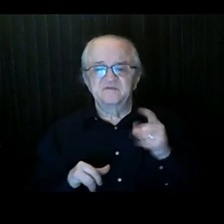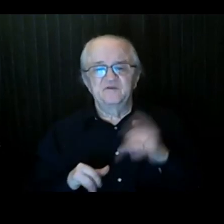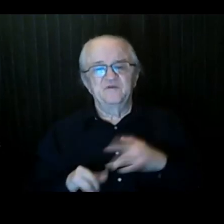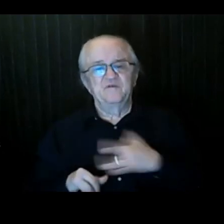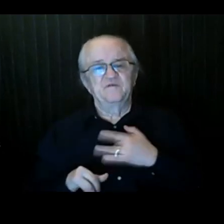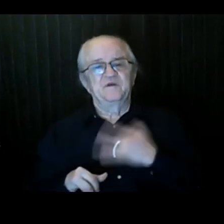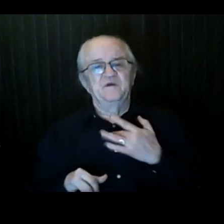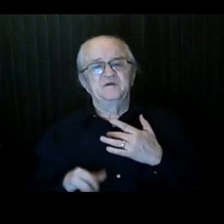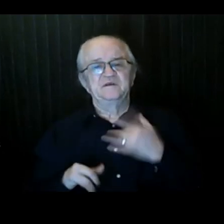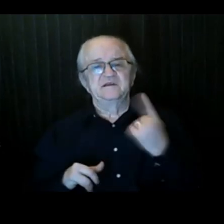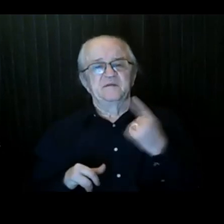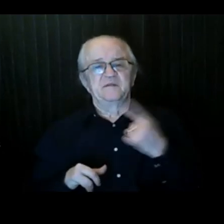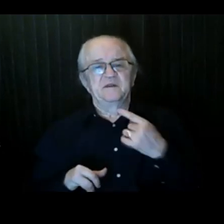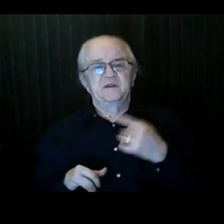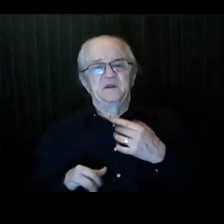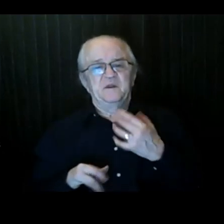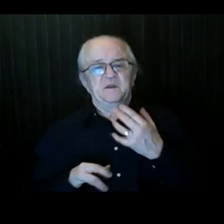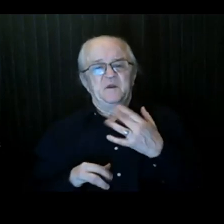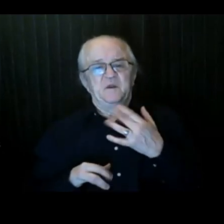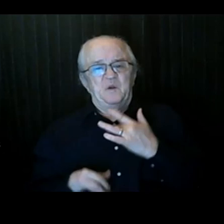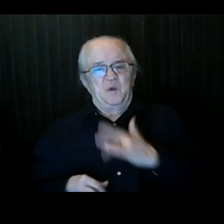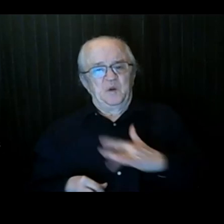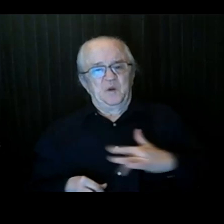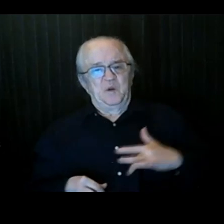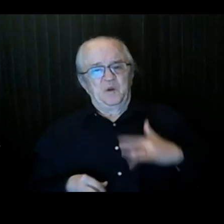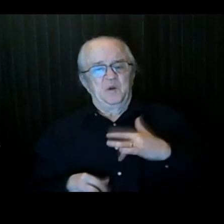feeling with your daughter gone from your life.